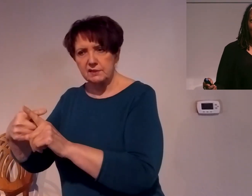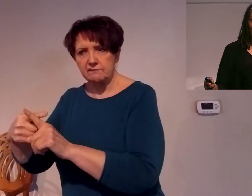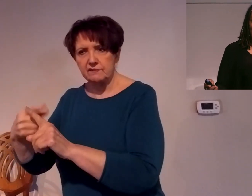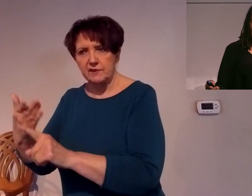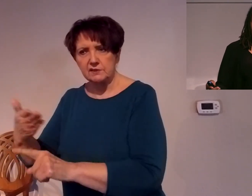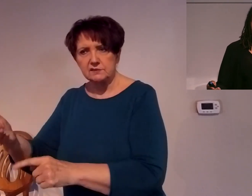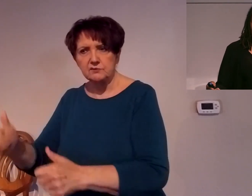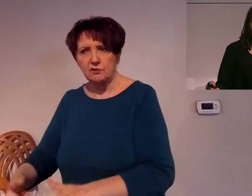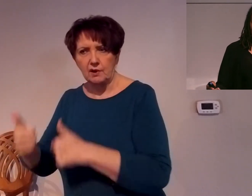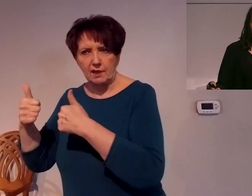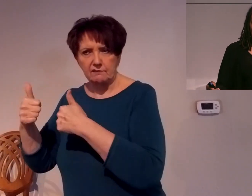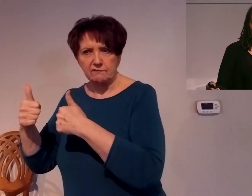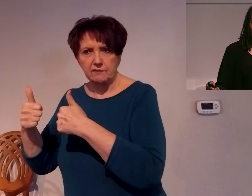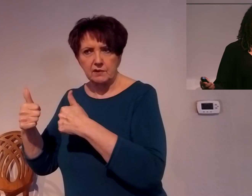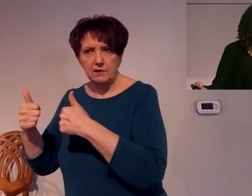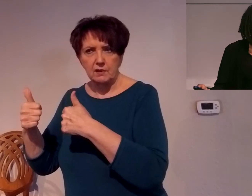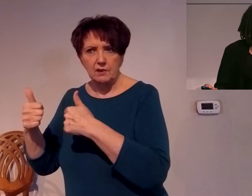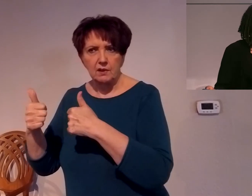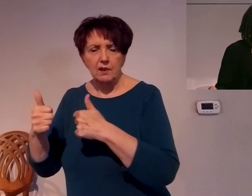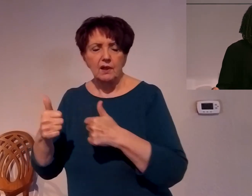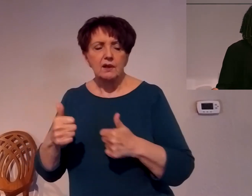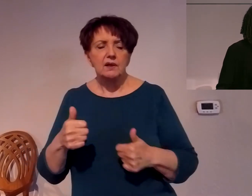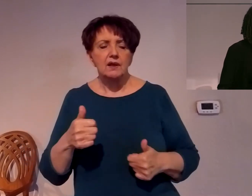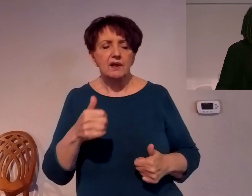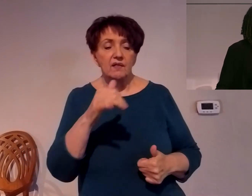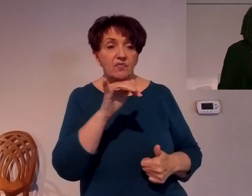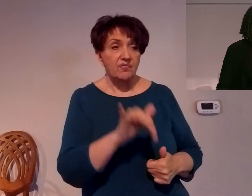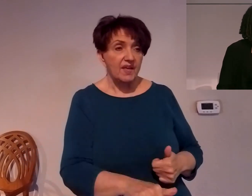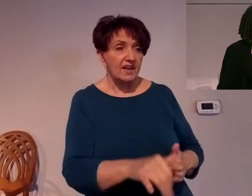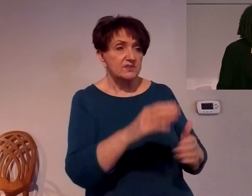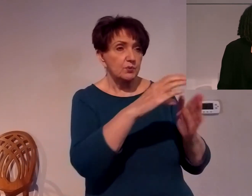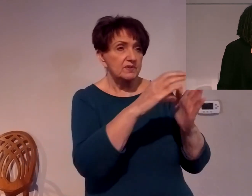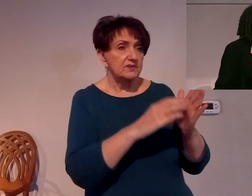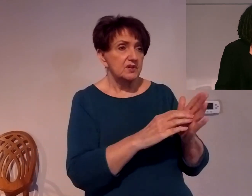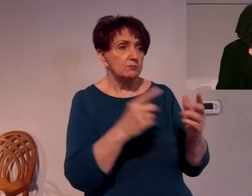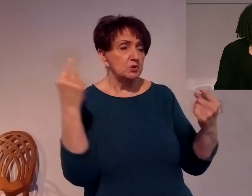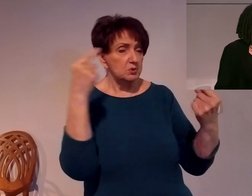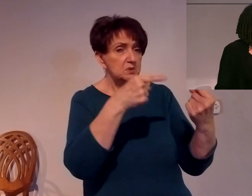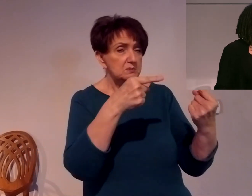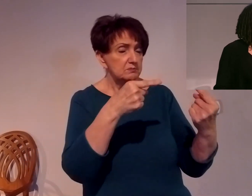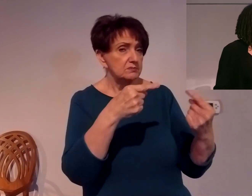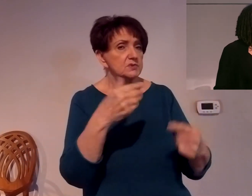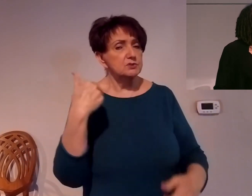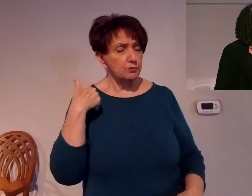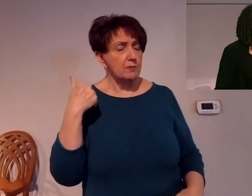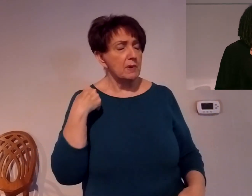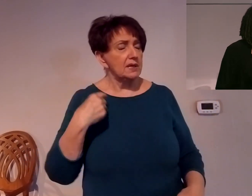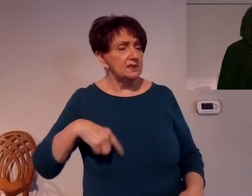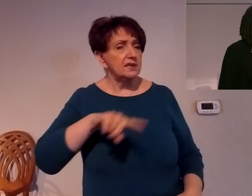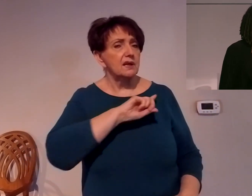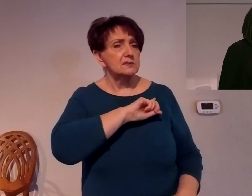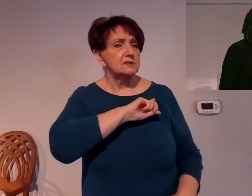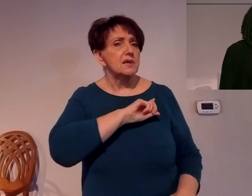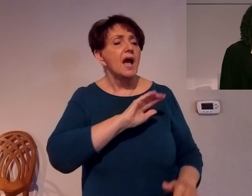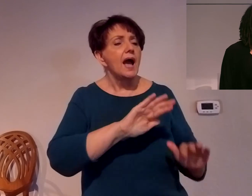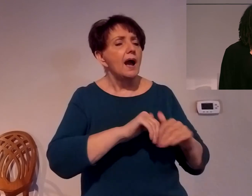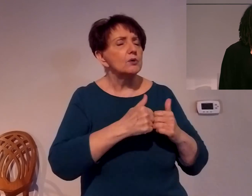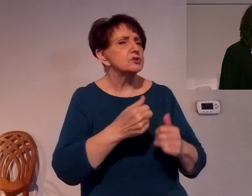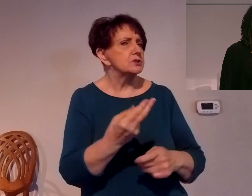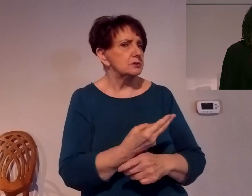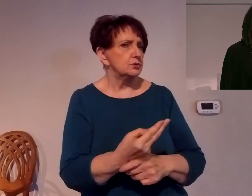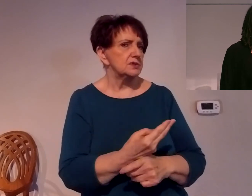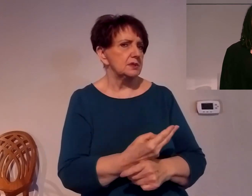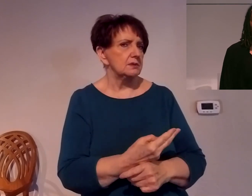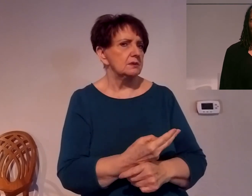life, then this is what this chapter is reminding us. It's how to use it. We've got